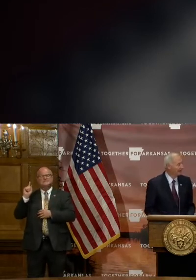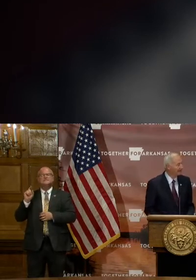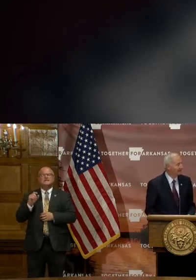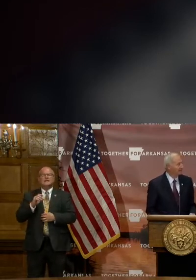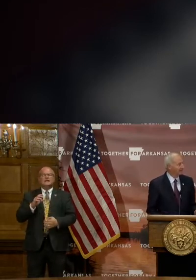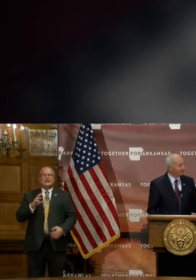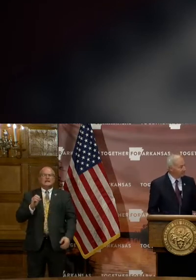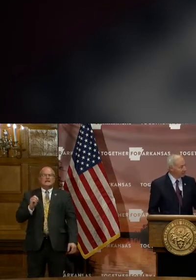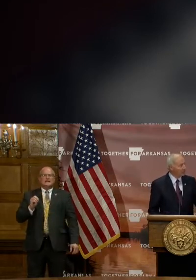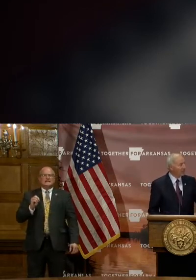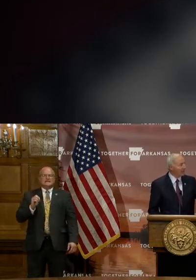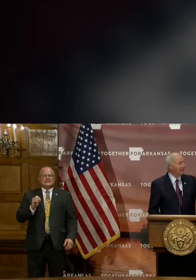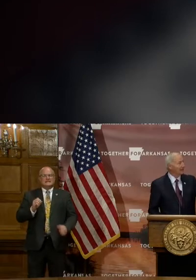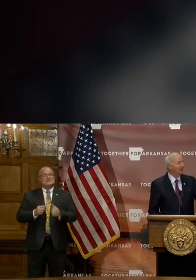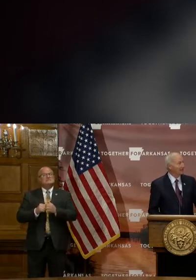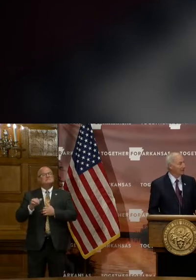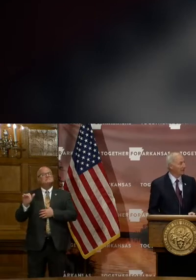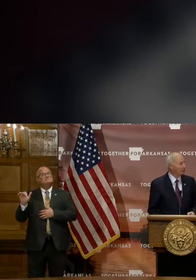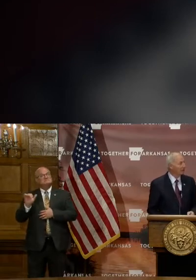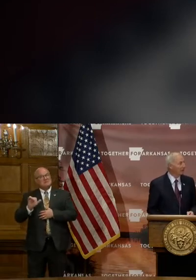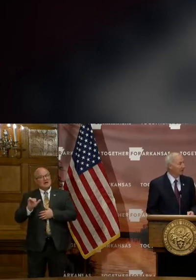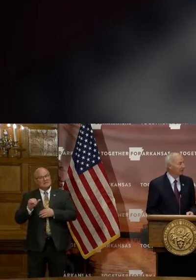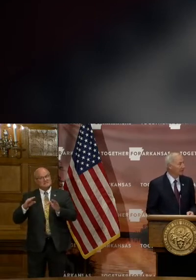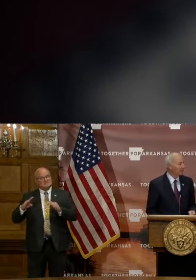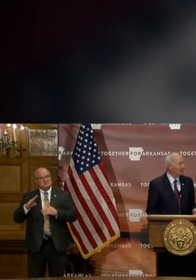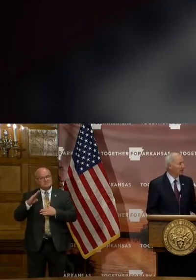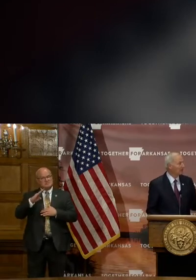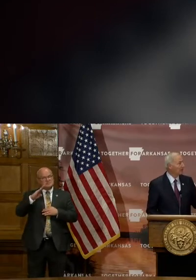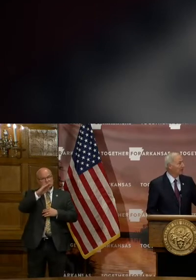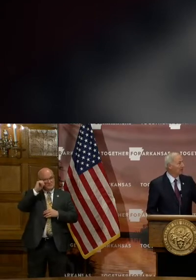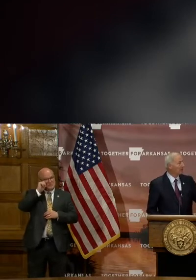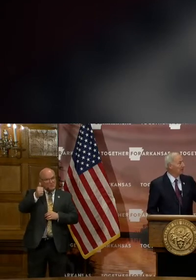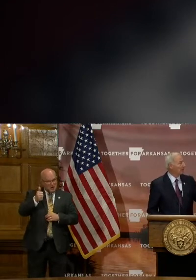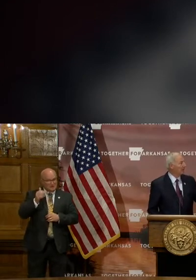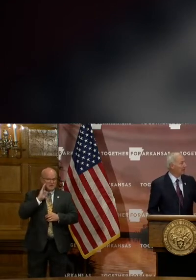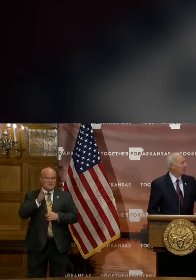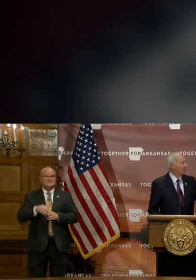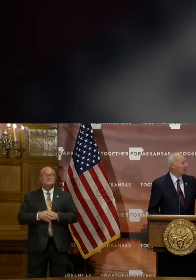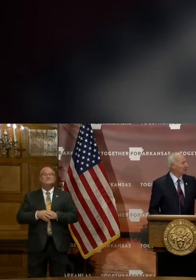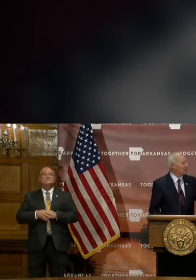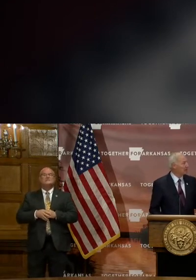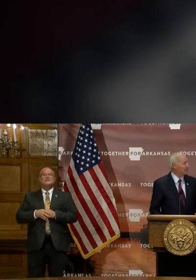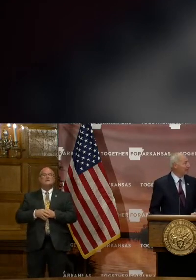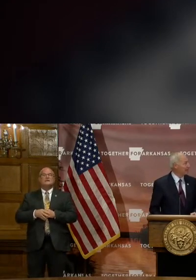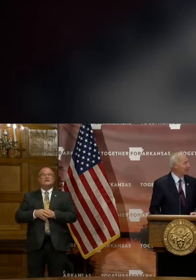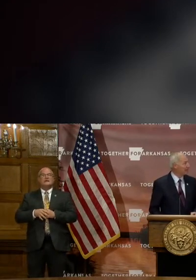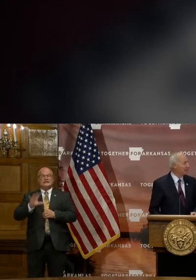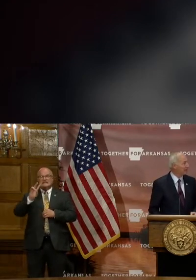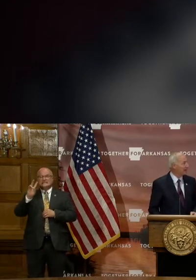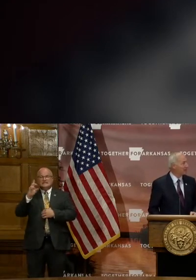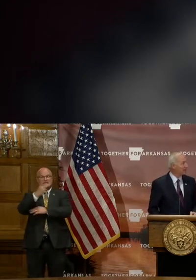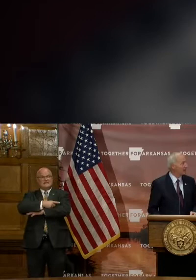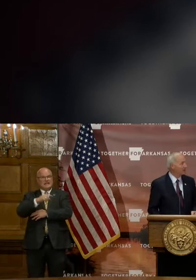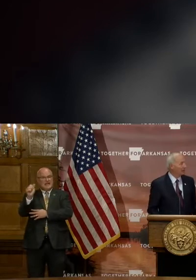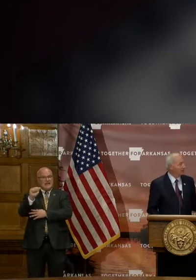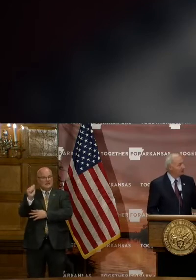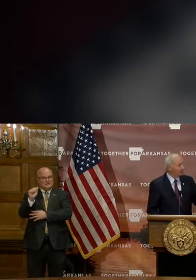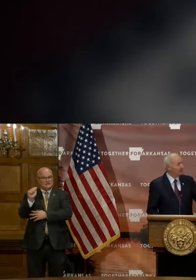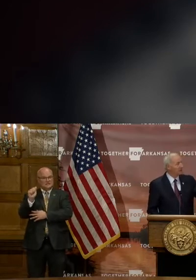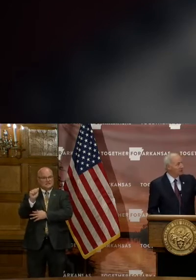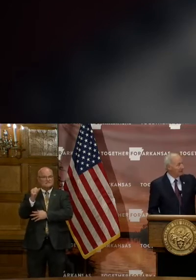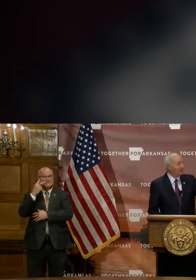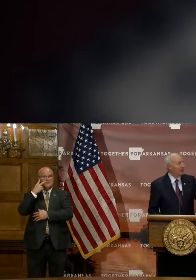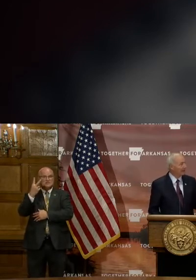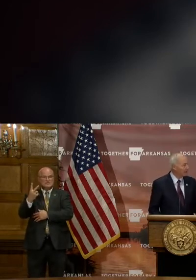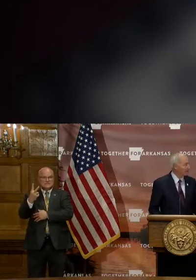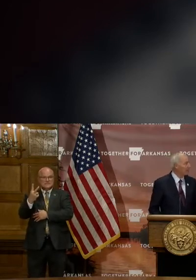and most likely that's going to go up again tomorrow. Next is the 7-day rolling average. You